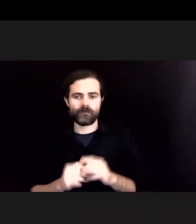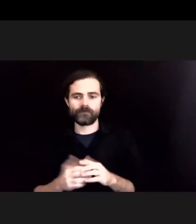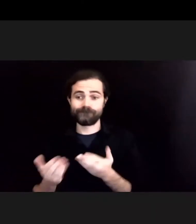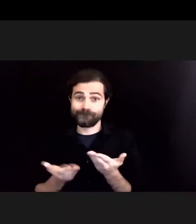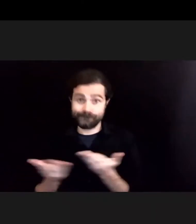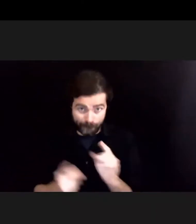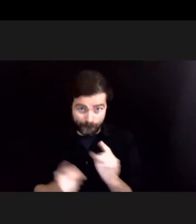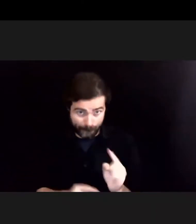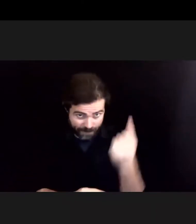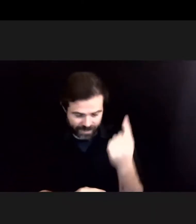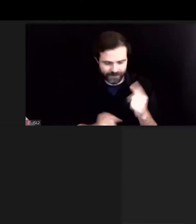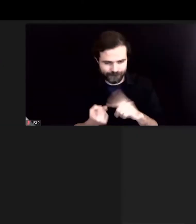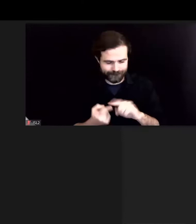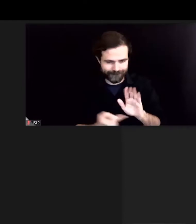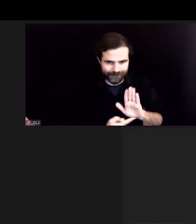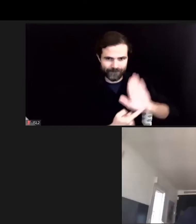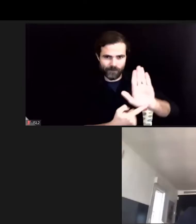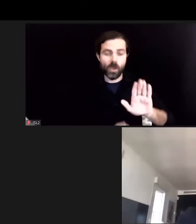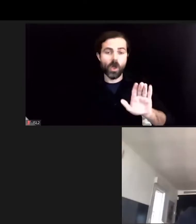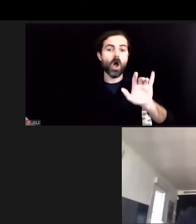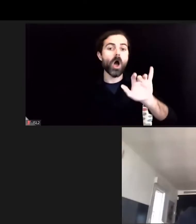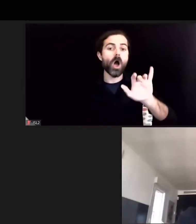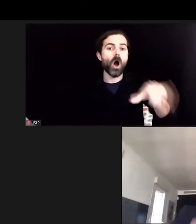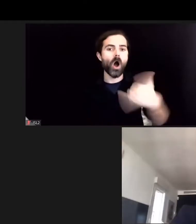Jose is Senior Project Manager at Digital Europe.